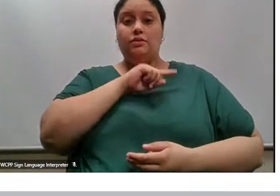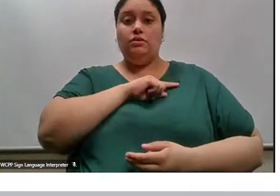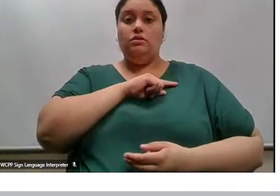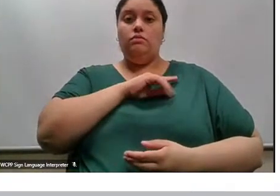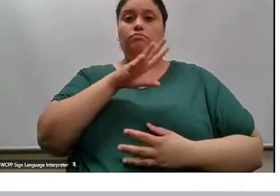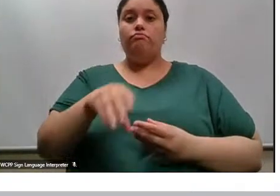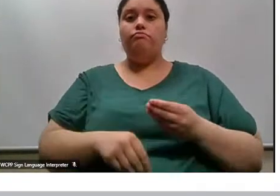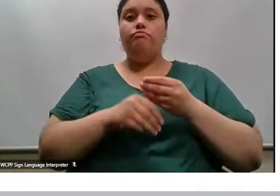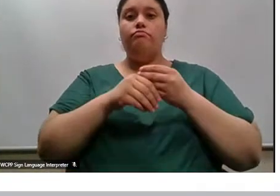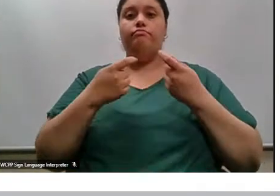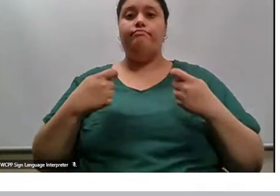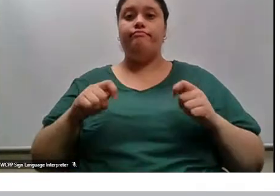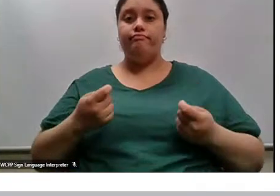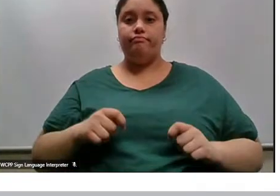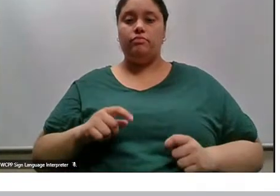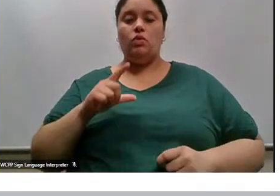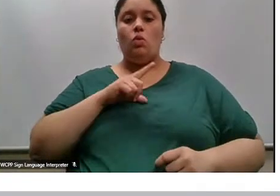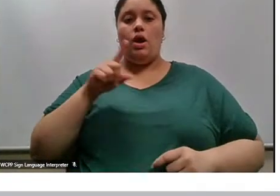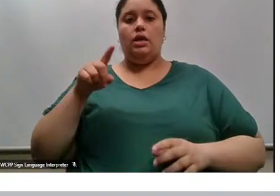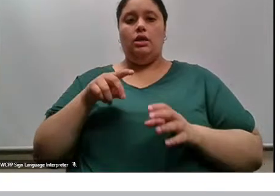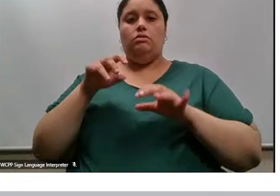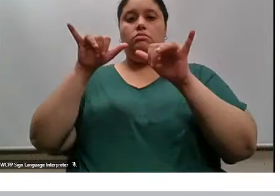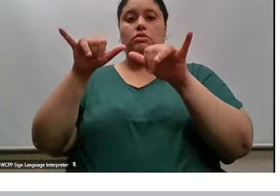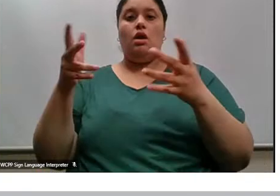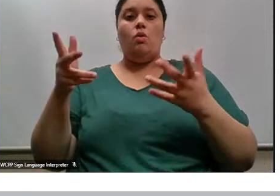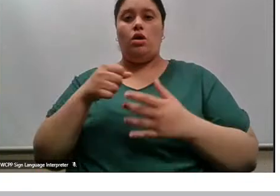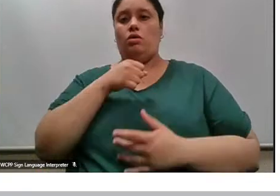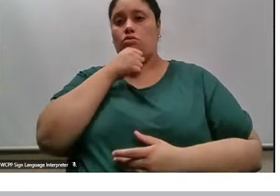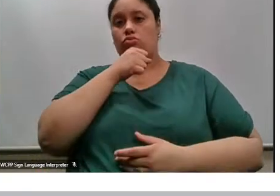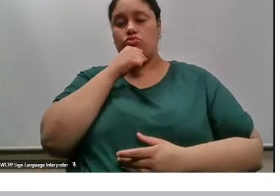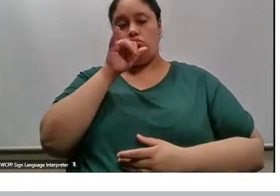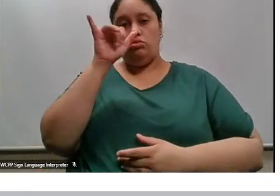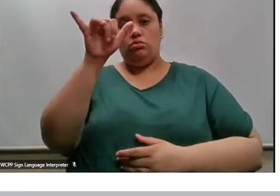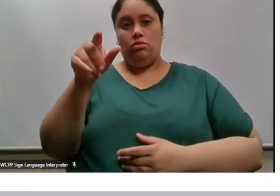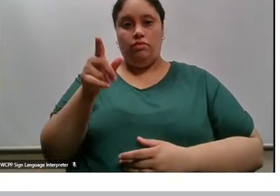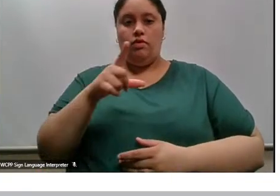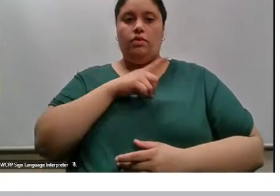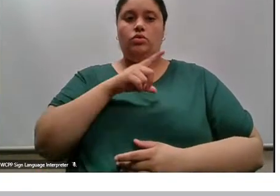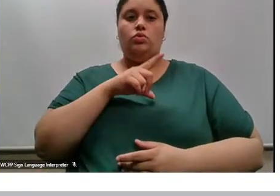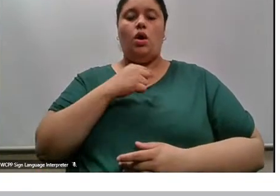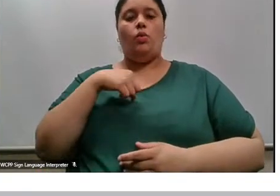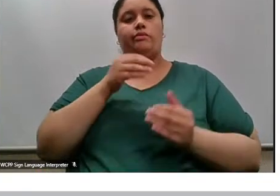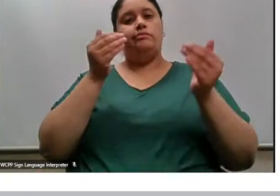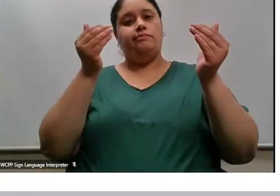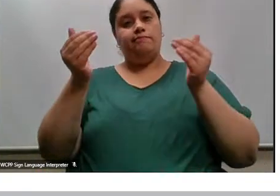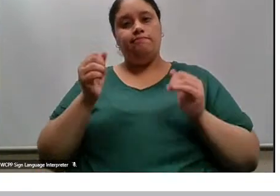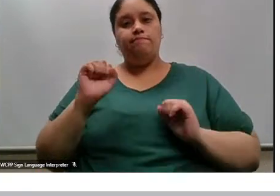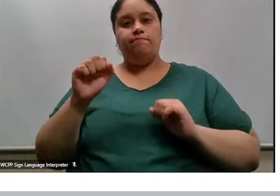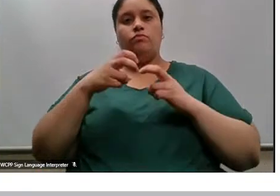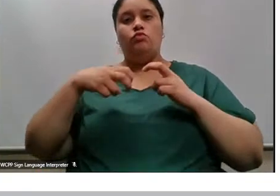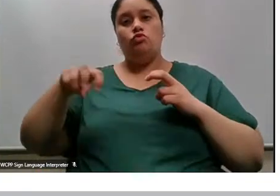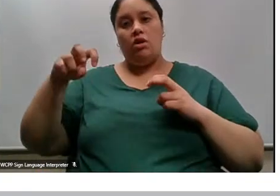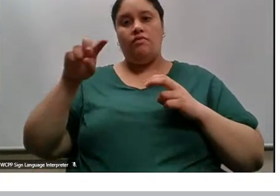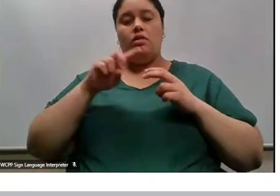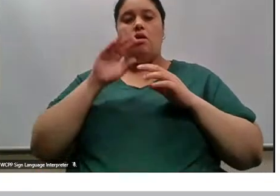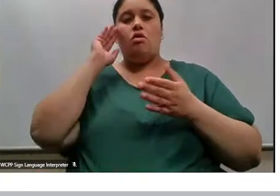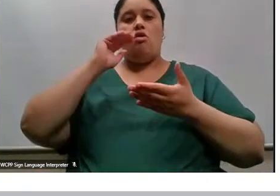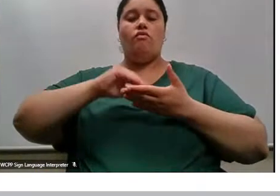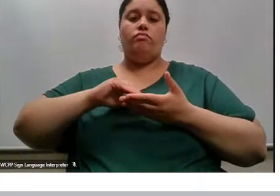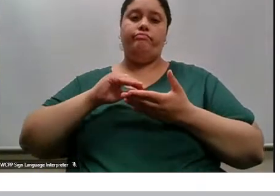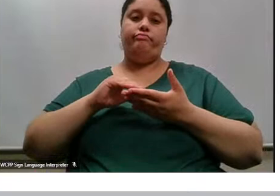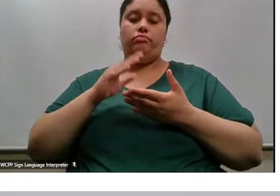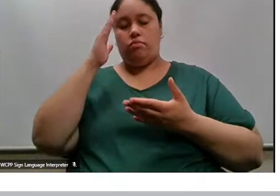additional expenses is that he resides in George, and therefore we accommodate his travel and his overnight